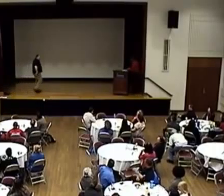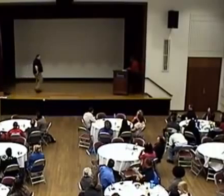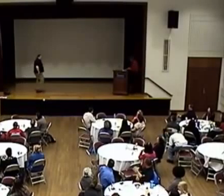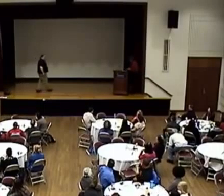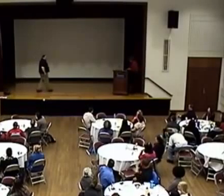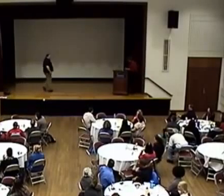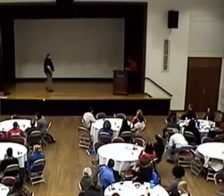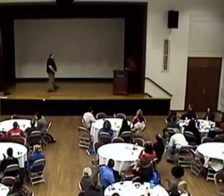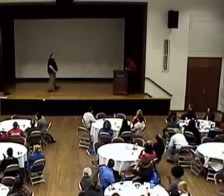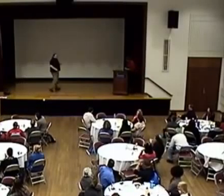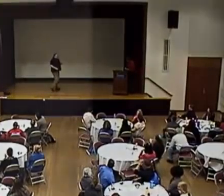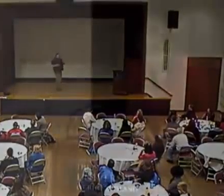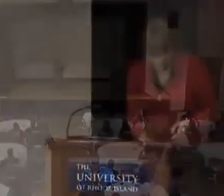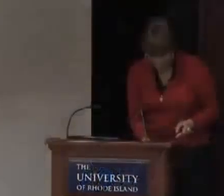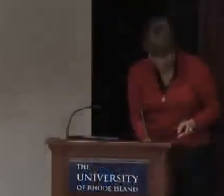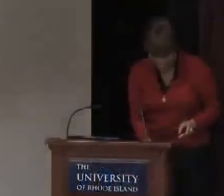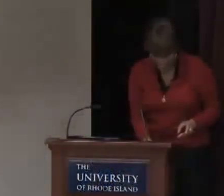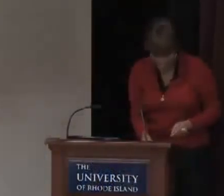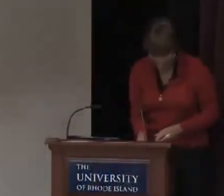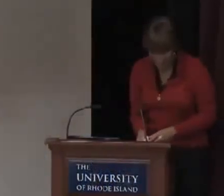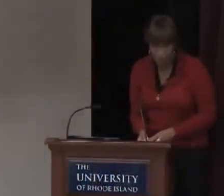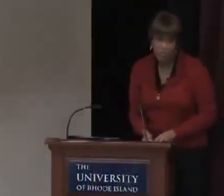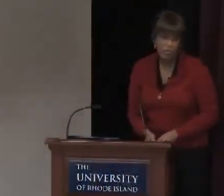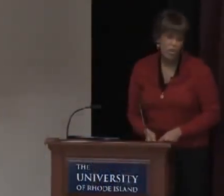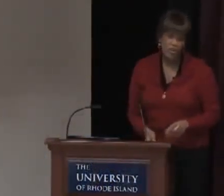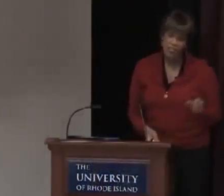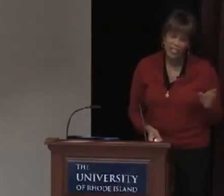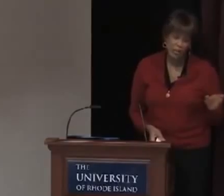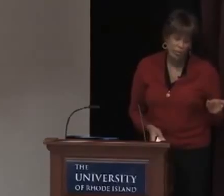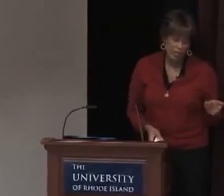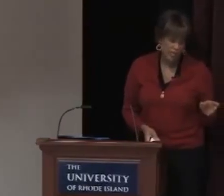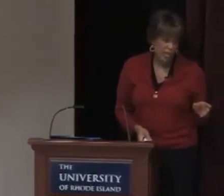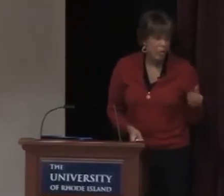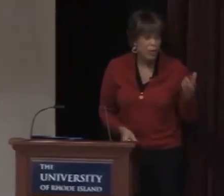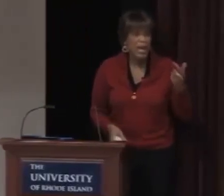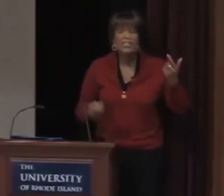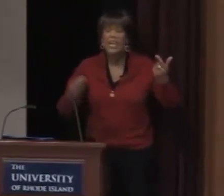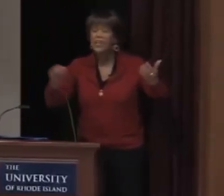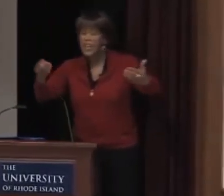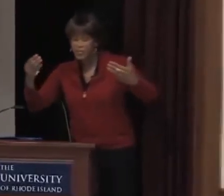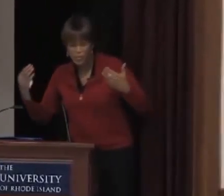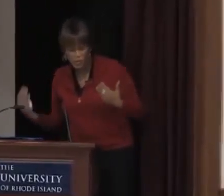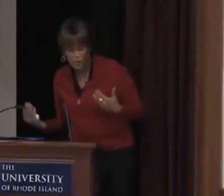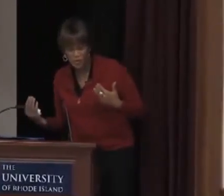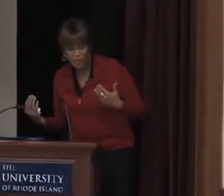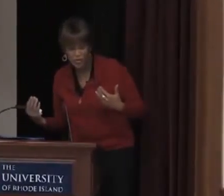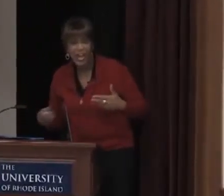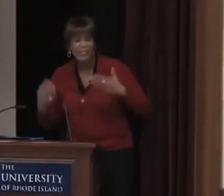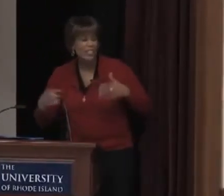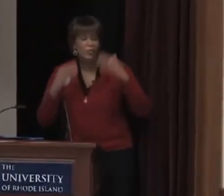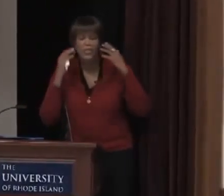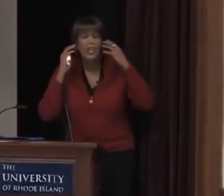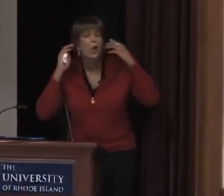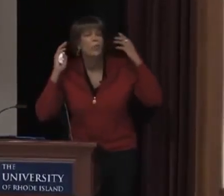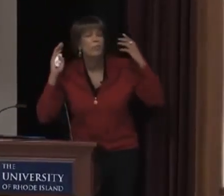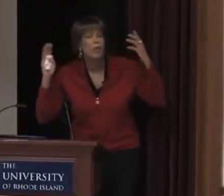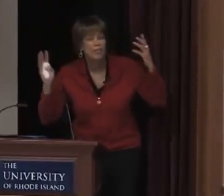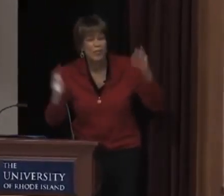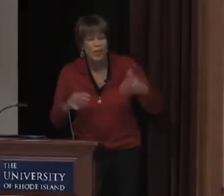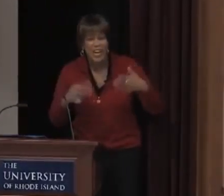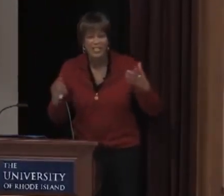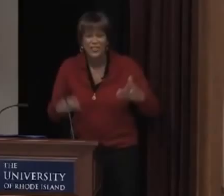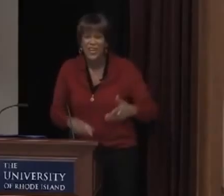Thank you, and good afternoon, everyone. Y'all gonna have to help me. When I say good afternoon, I just really hope